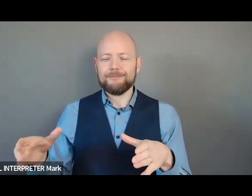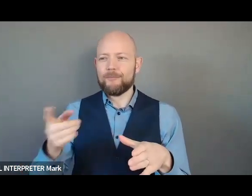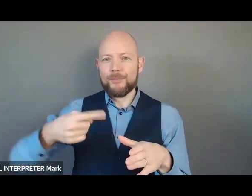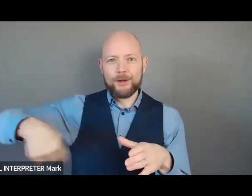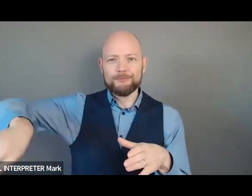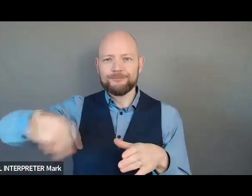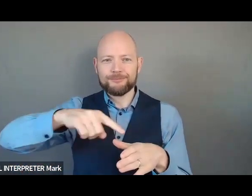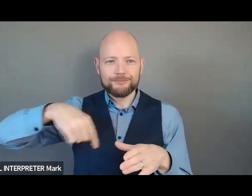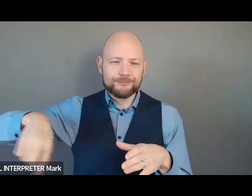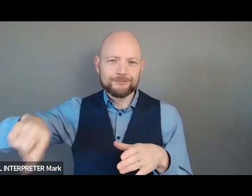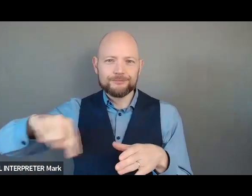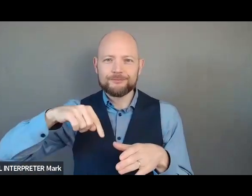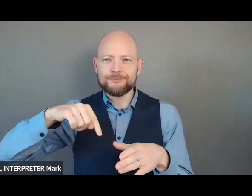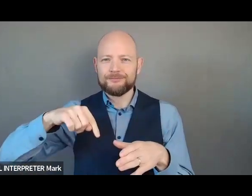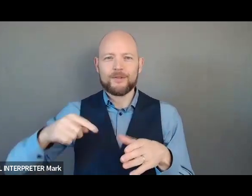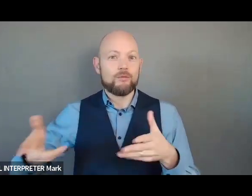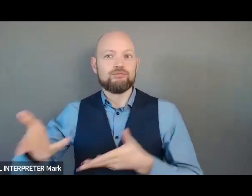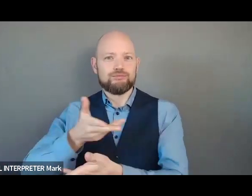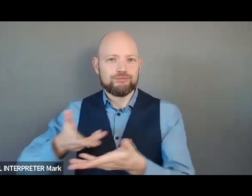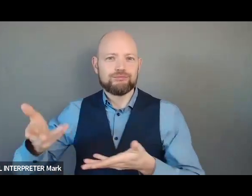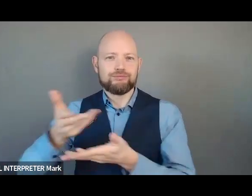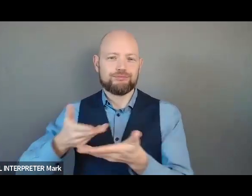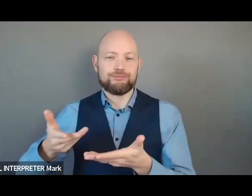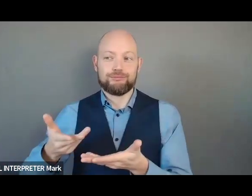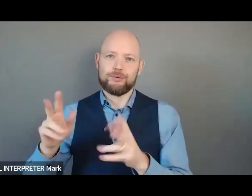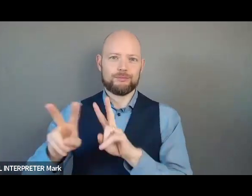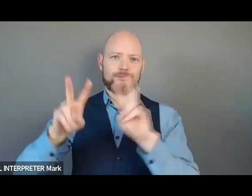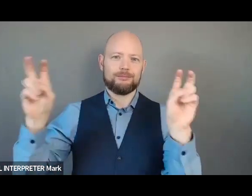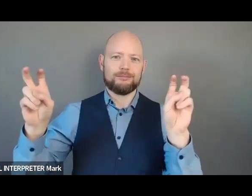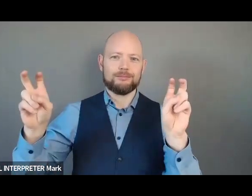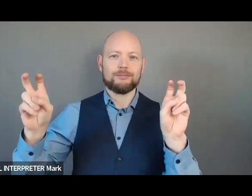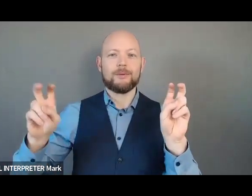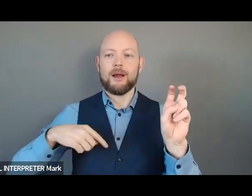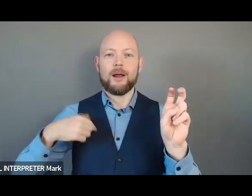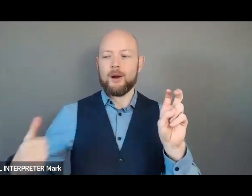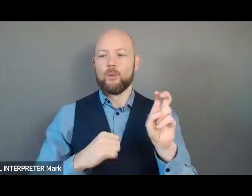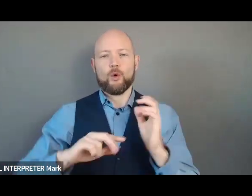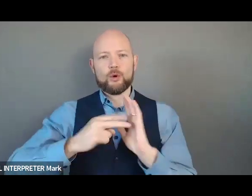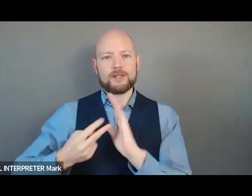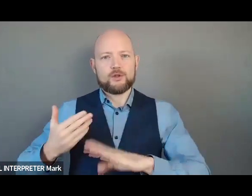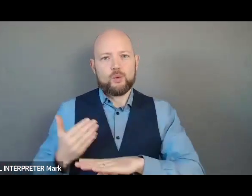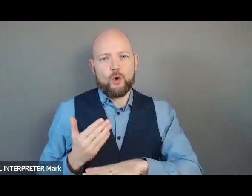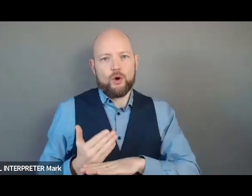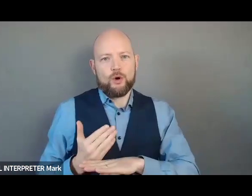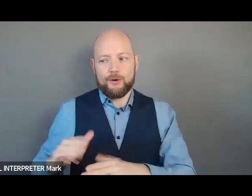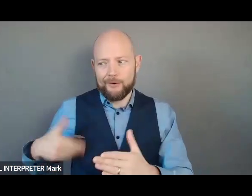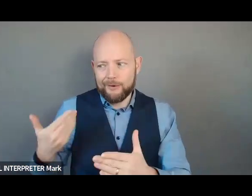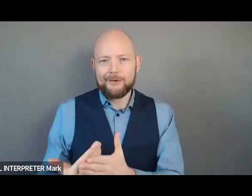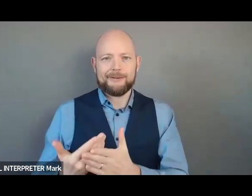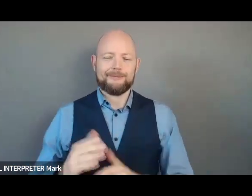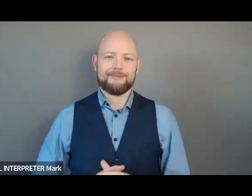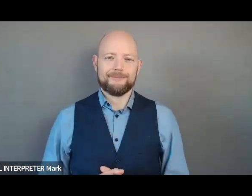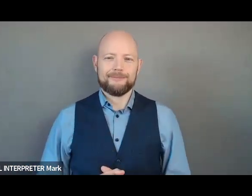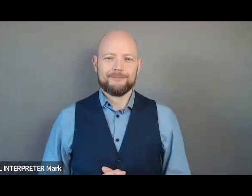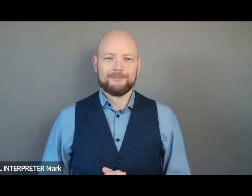engaging in this particular panel, which is about the organisation work. I've just taken you through as part